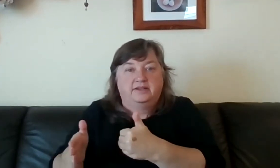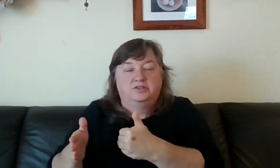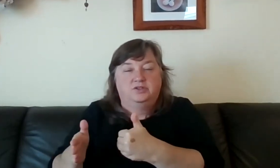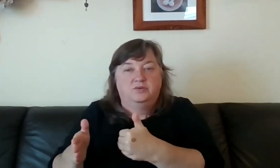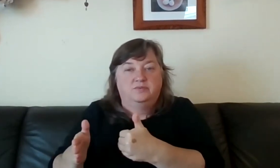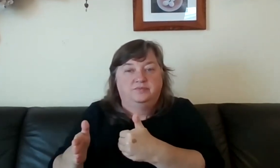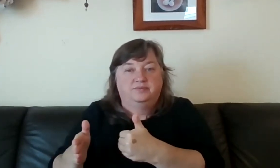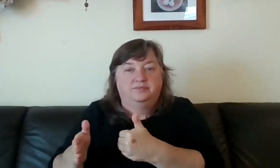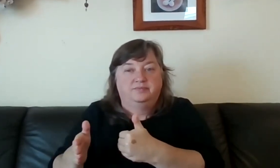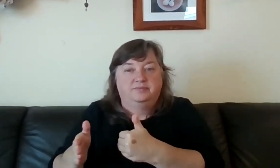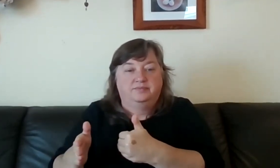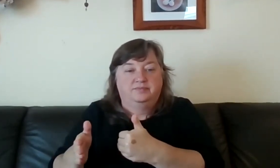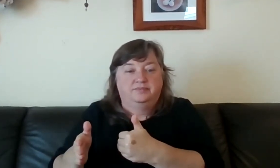Next to.